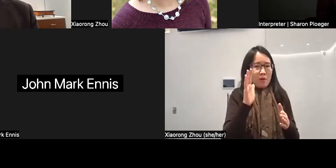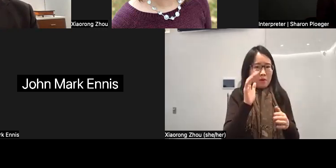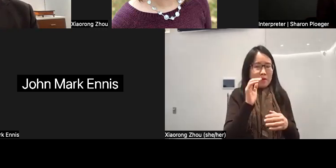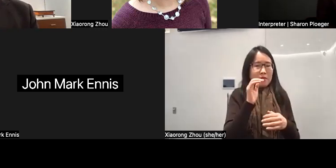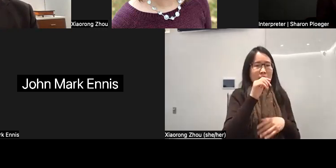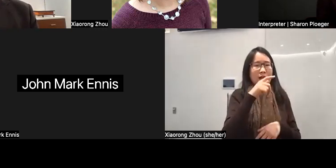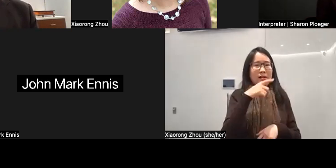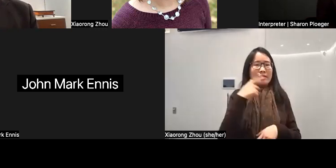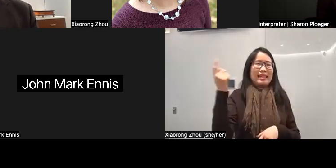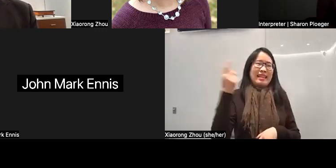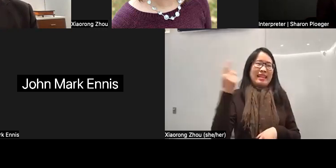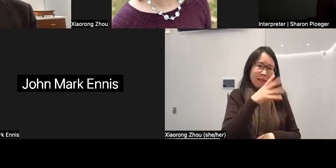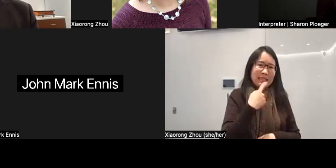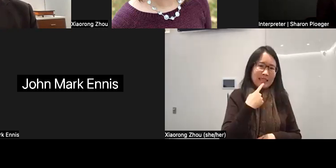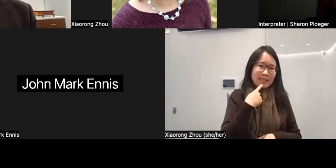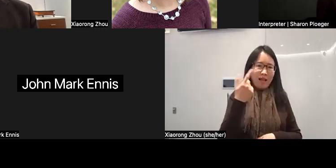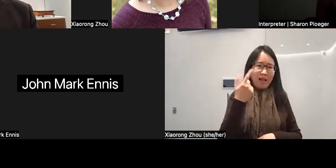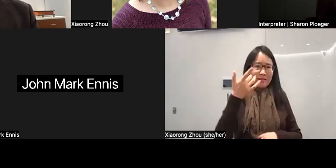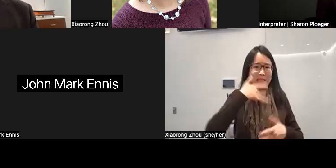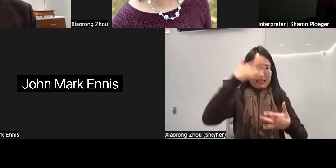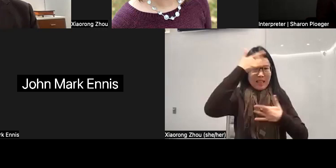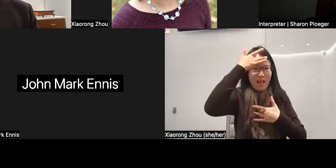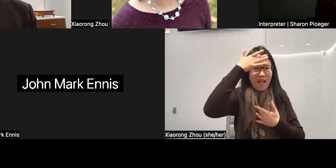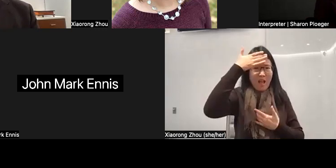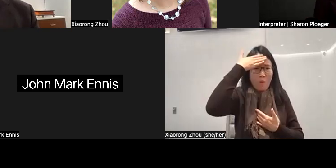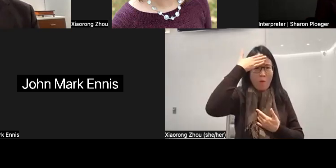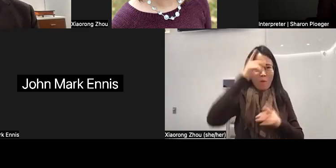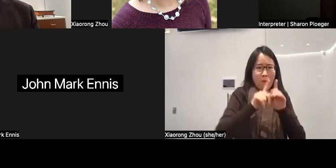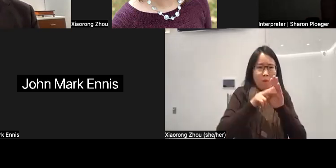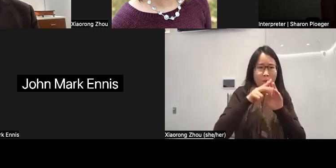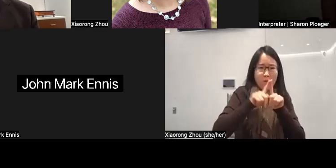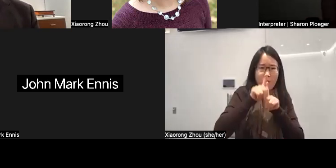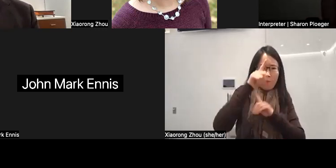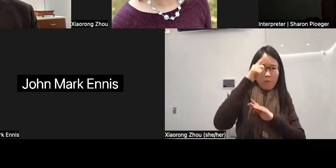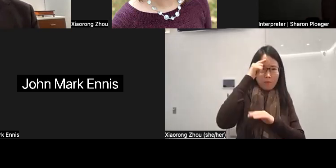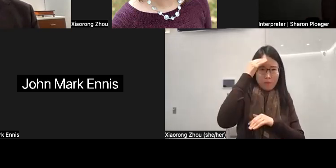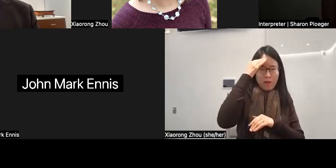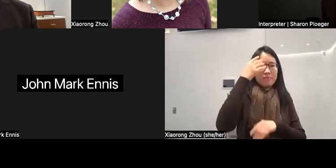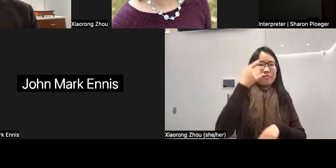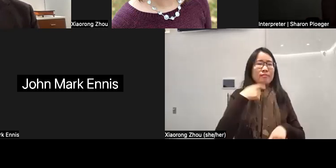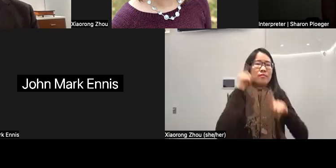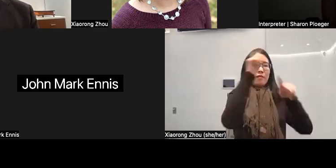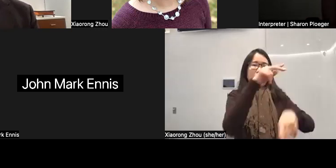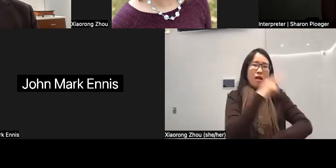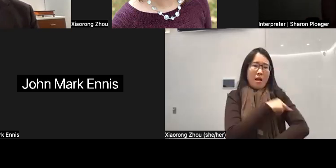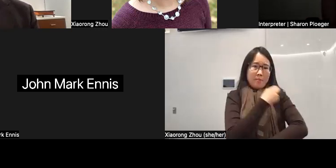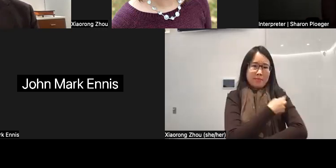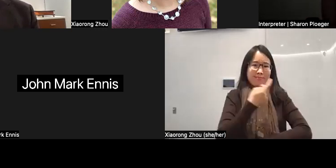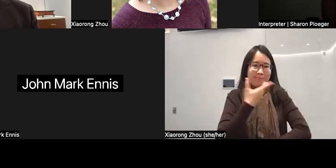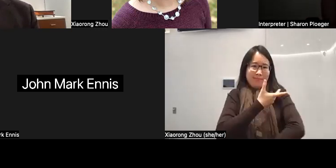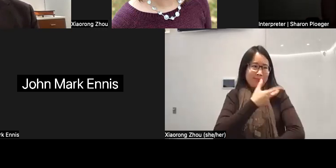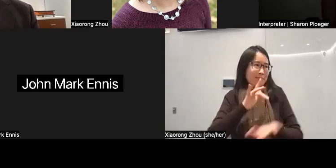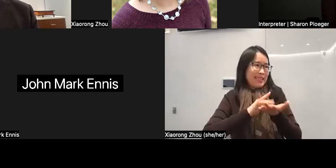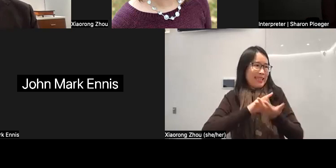As a baby, I don't know whether or not I was hearing or deaf. My mother said that I was sick as a baby and I had very high